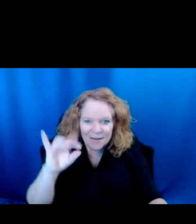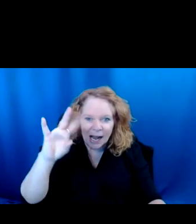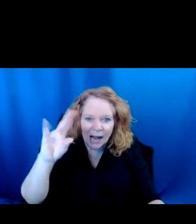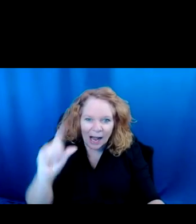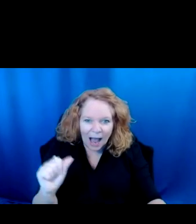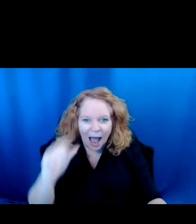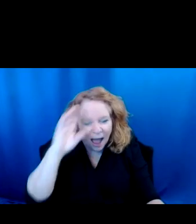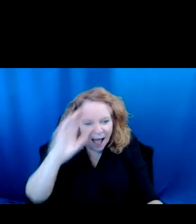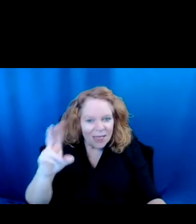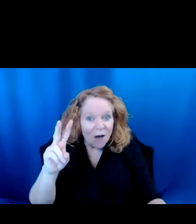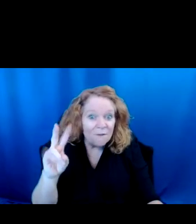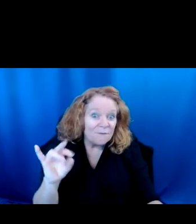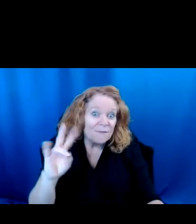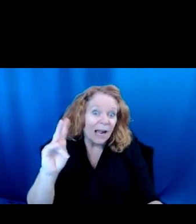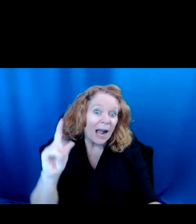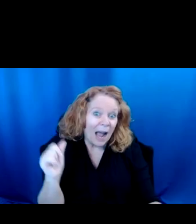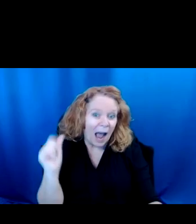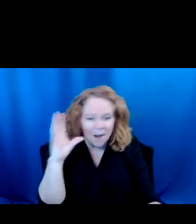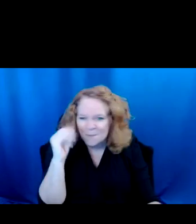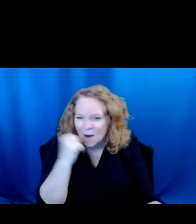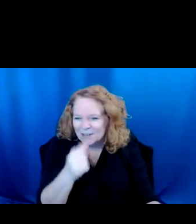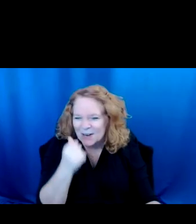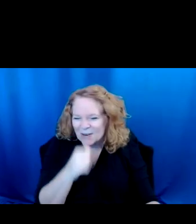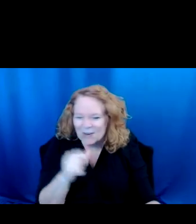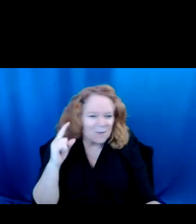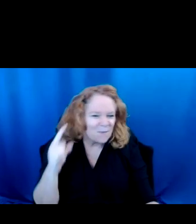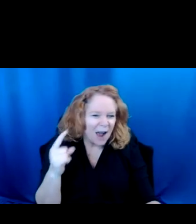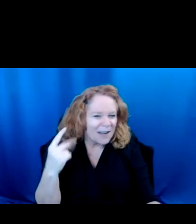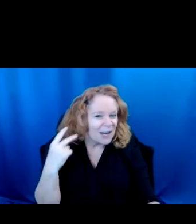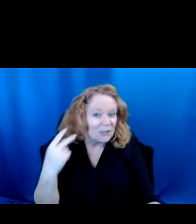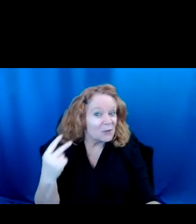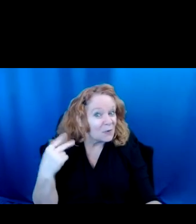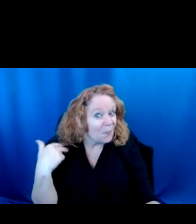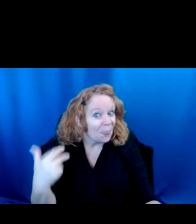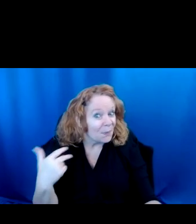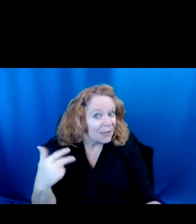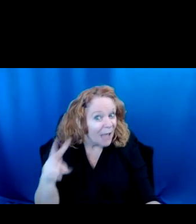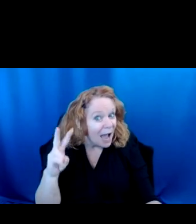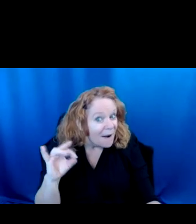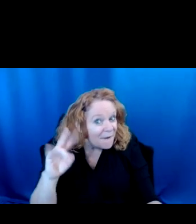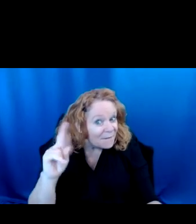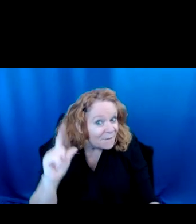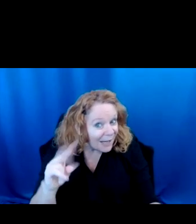Vicar, hello. Vicar, boys and girls. We're the one and the two and the wonderful three.